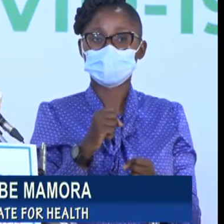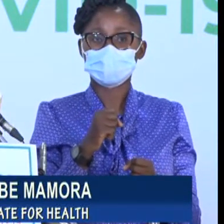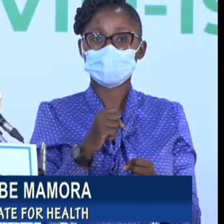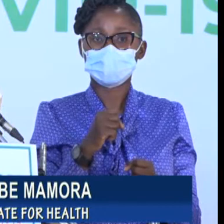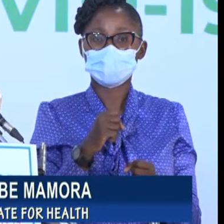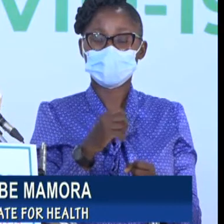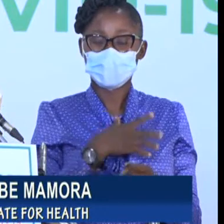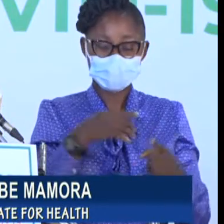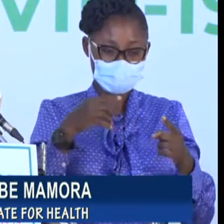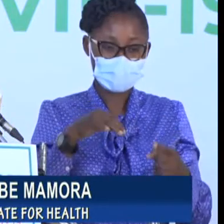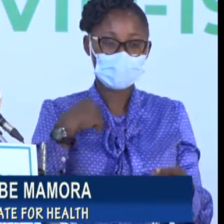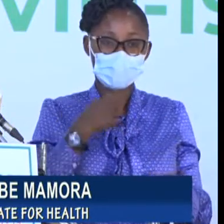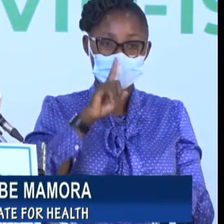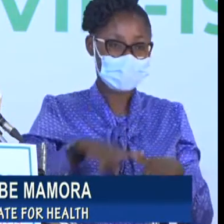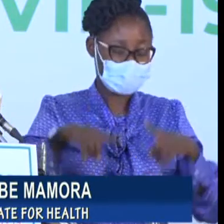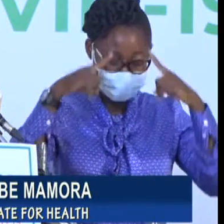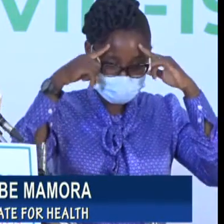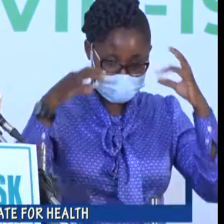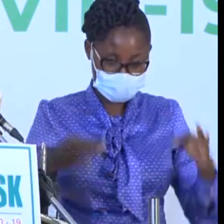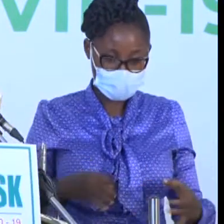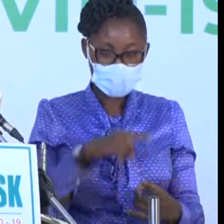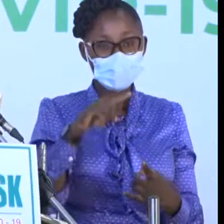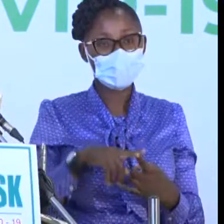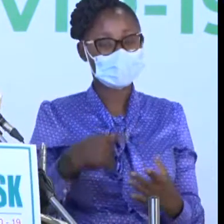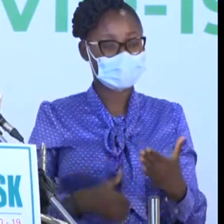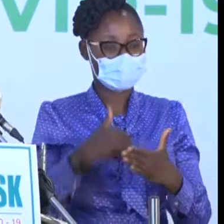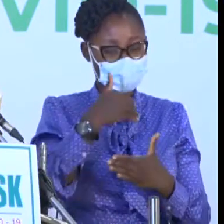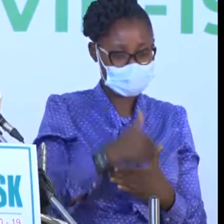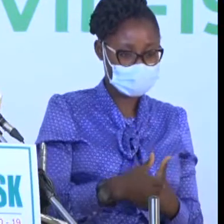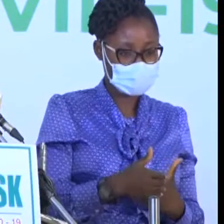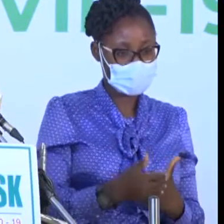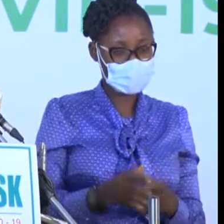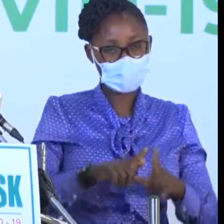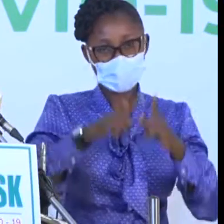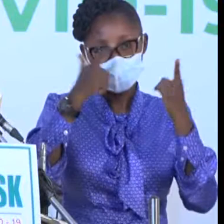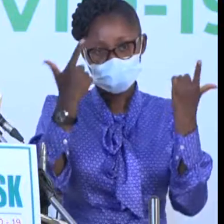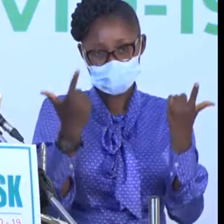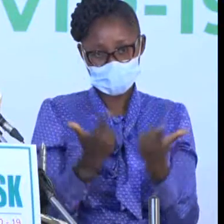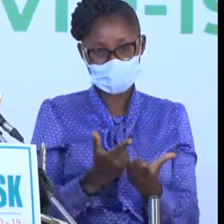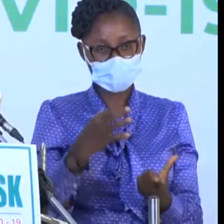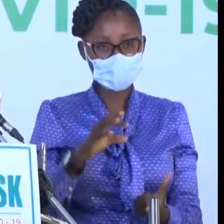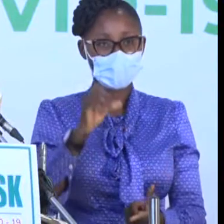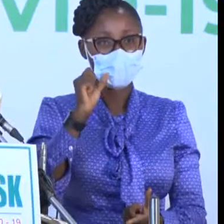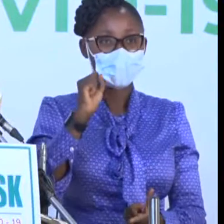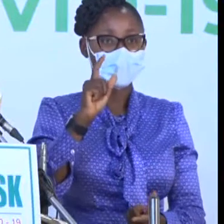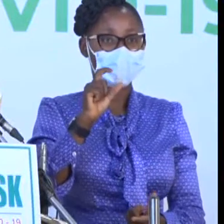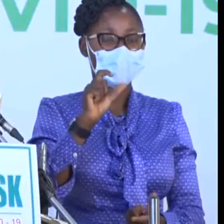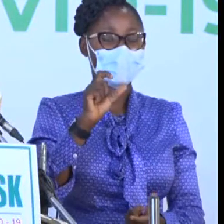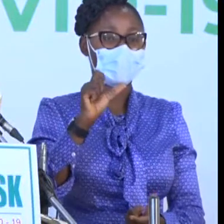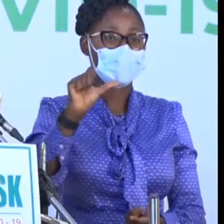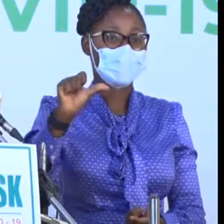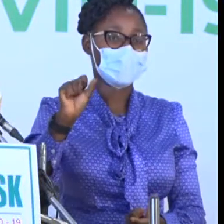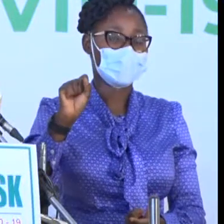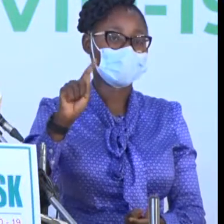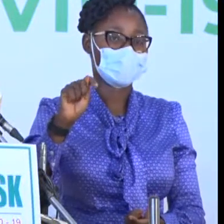determine when the next batch of AstraZeneca vaccines will arrive, then I think wisdom